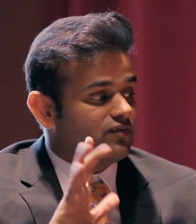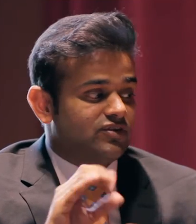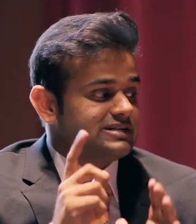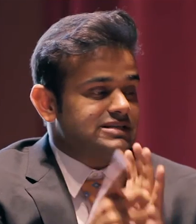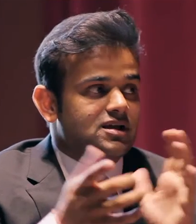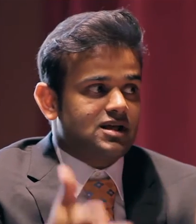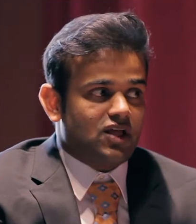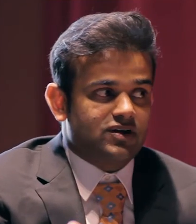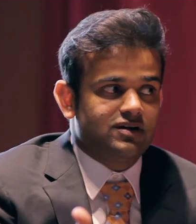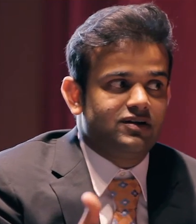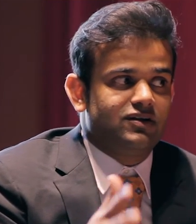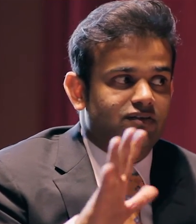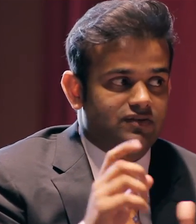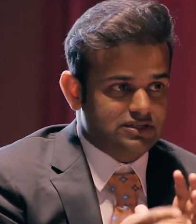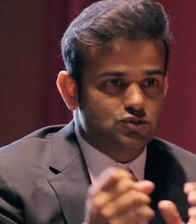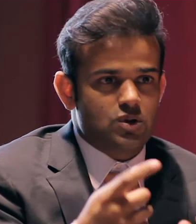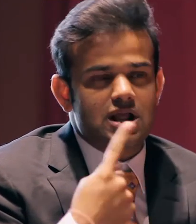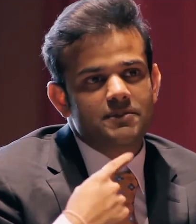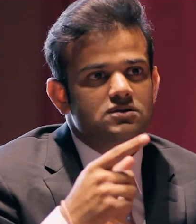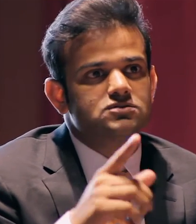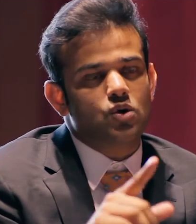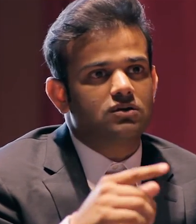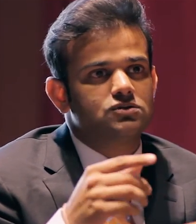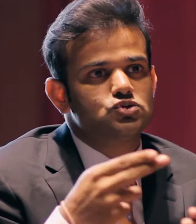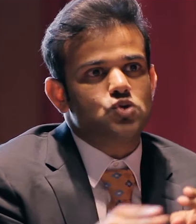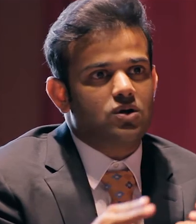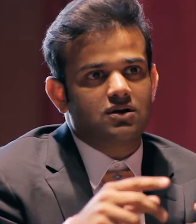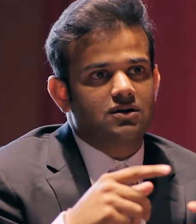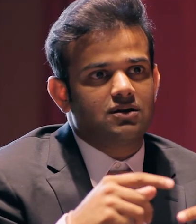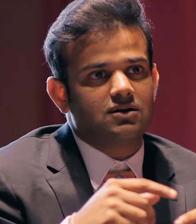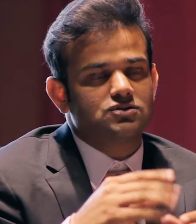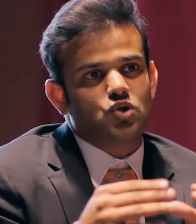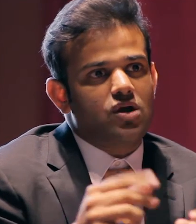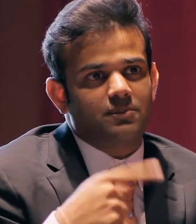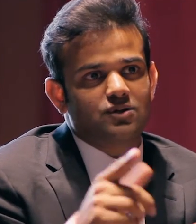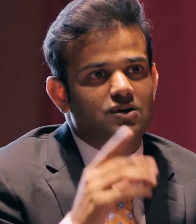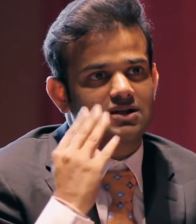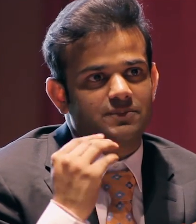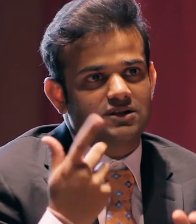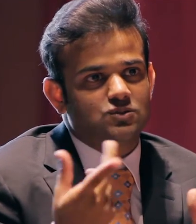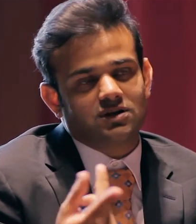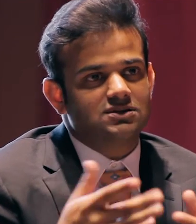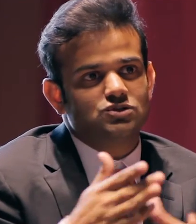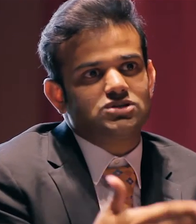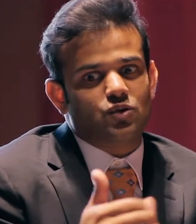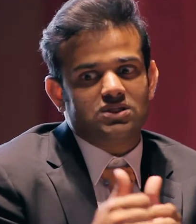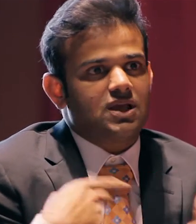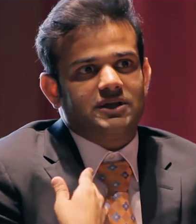Oh, wonderful. Okay, so we have a few minutes left. So let's say,